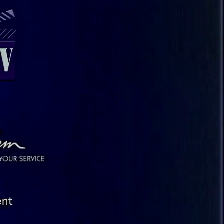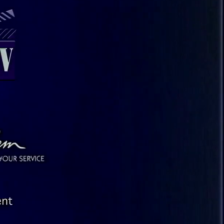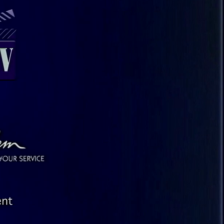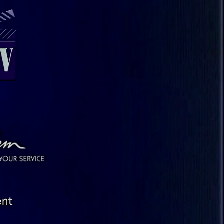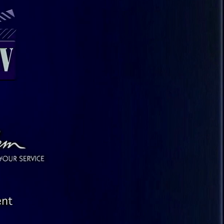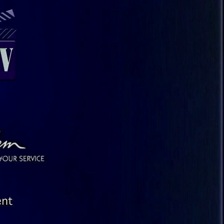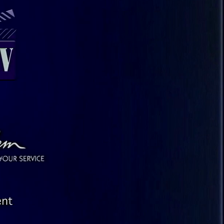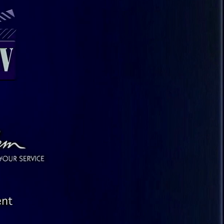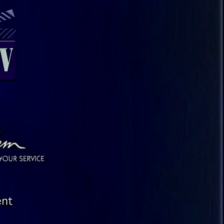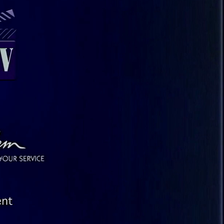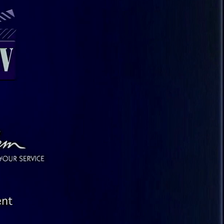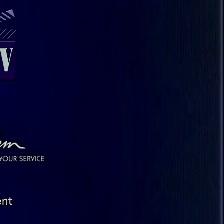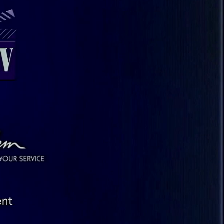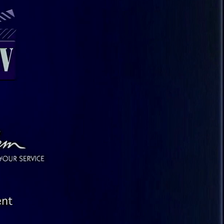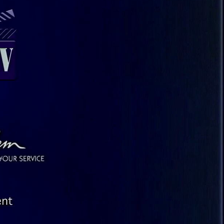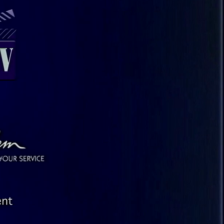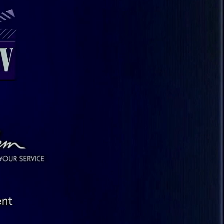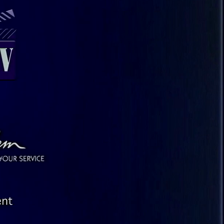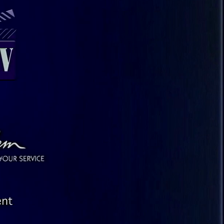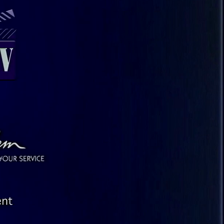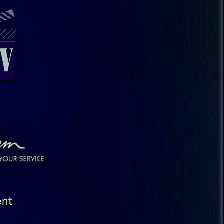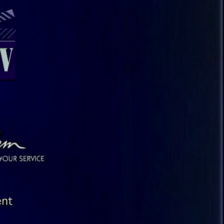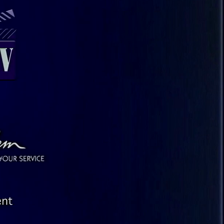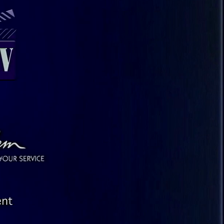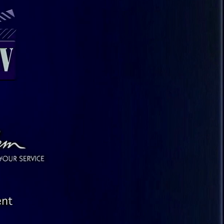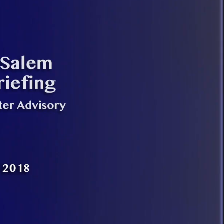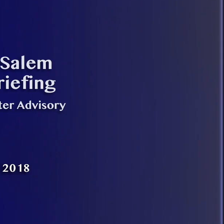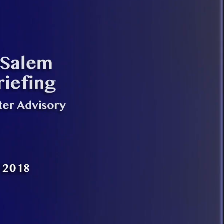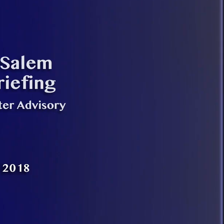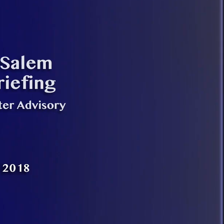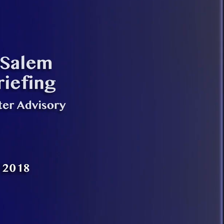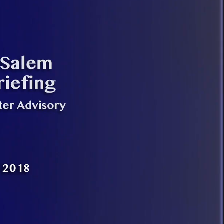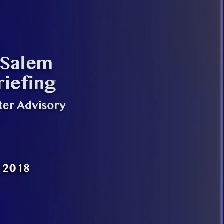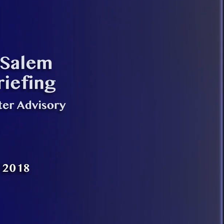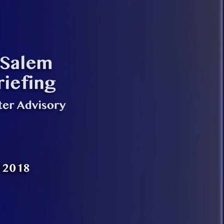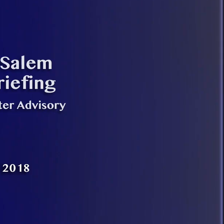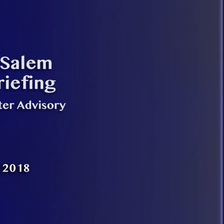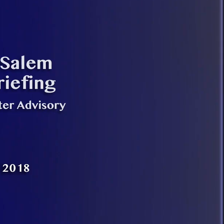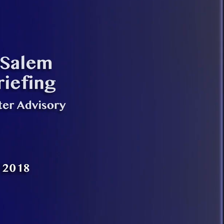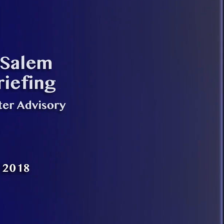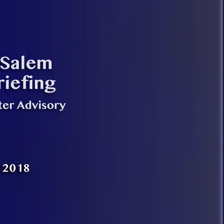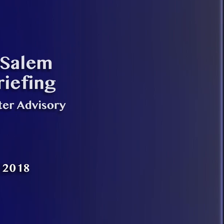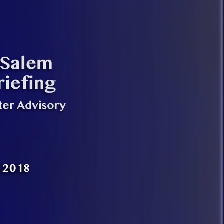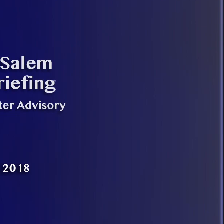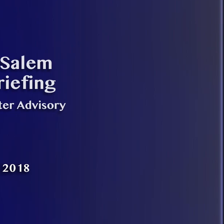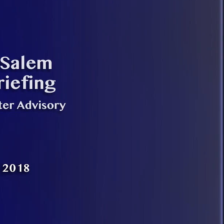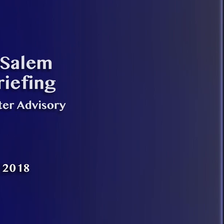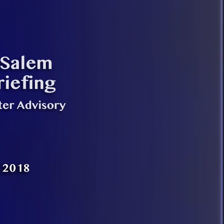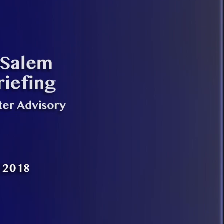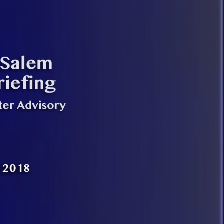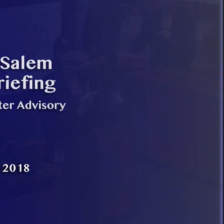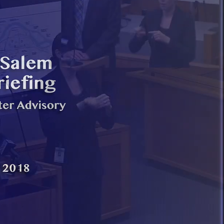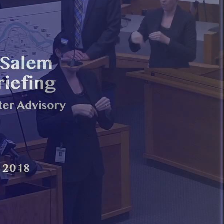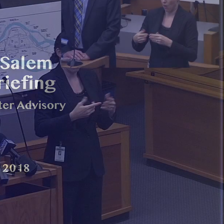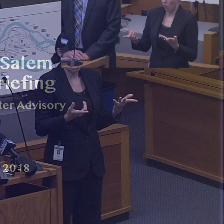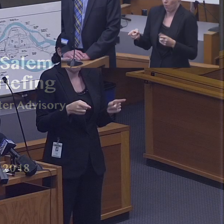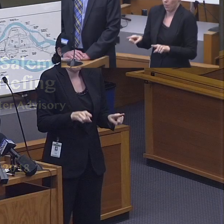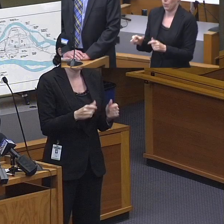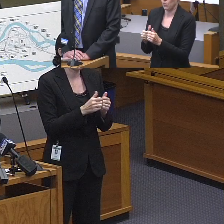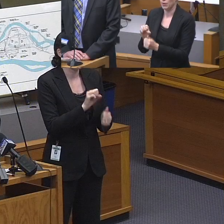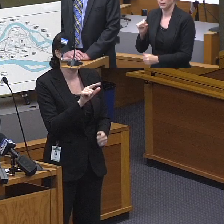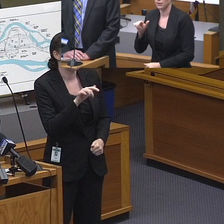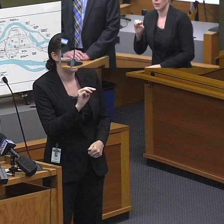Salem City Manager, thank you for being here, and thank you for your continued coverage of our Salem Water